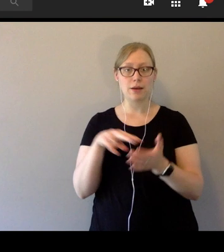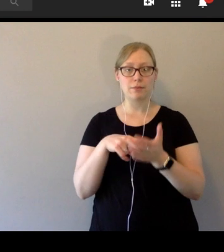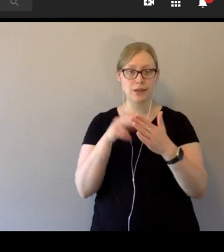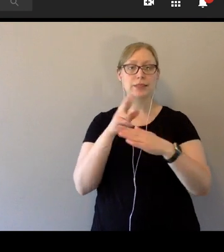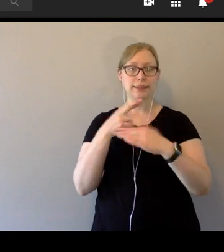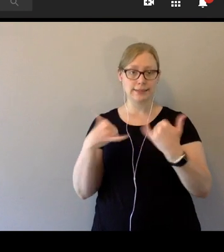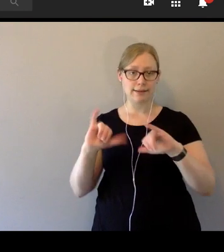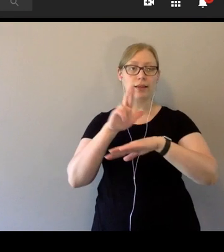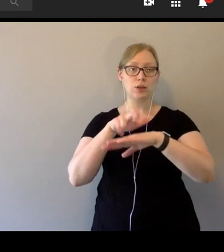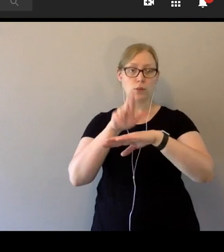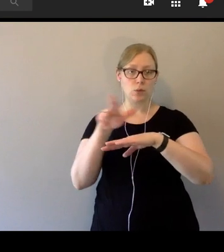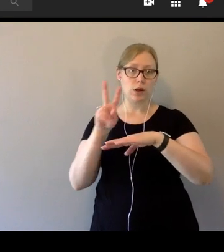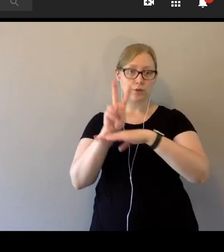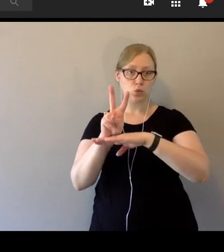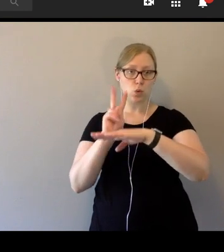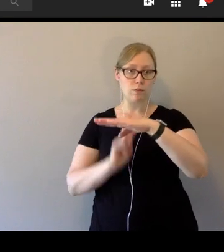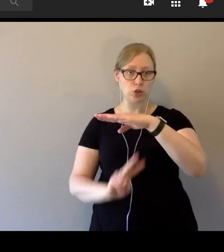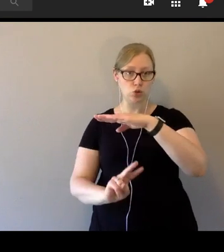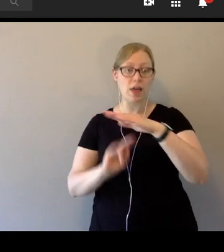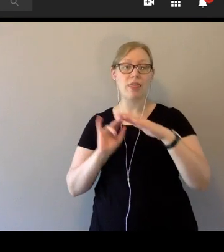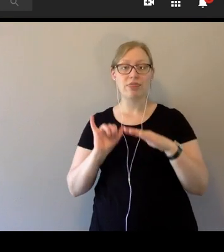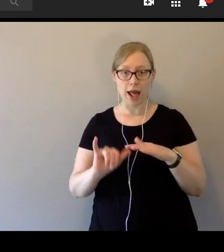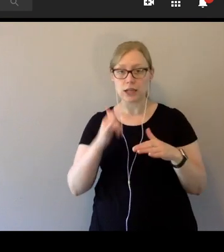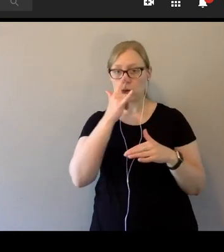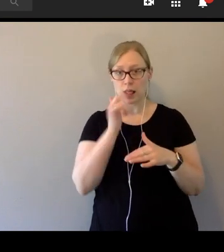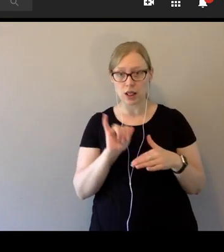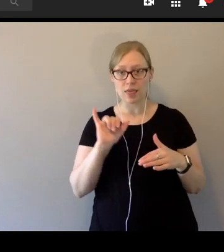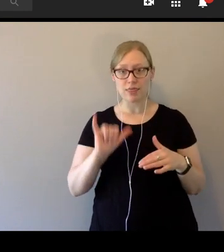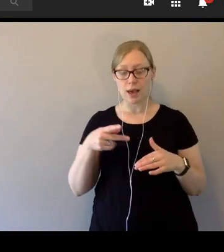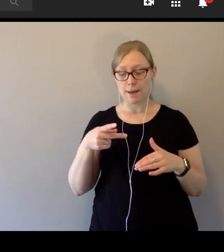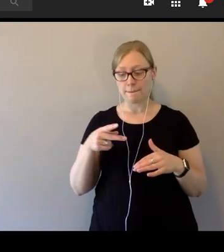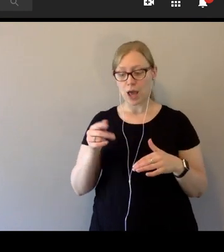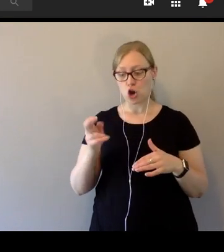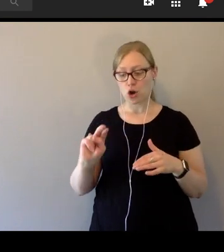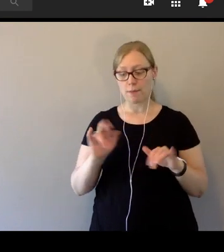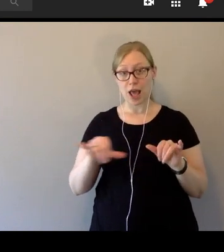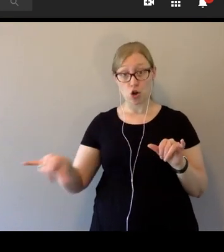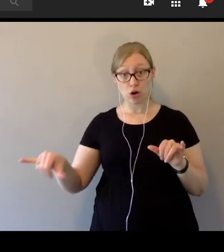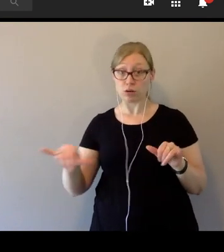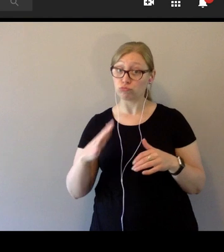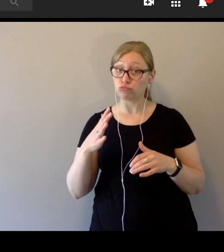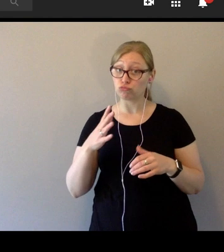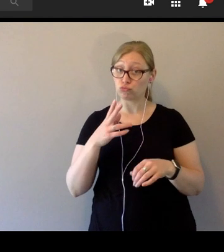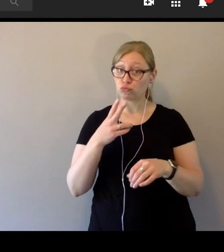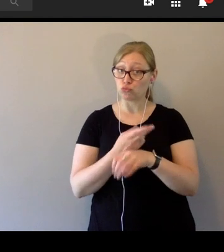2. So that's how that pattern works. It's a very useful pattern.